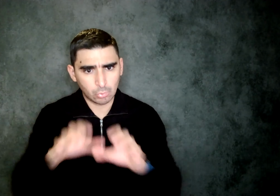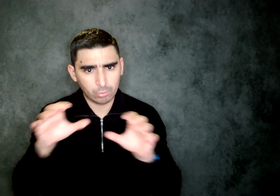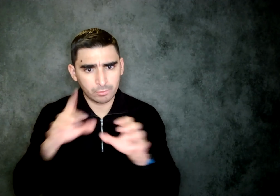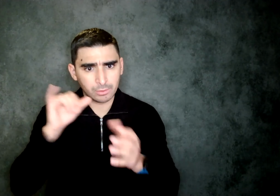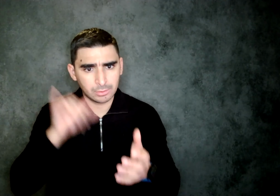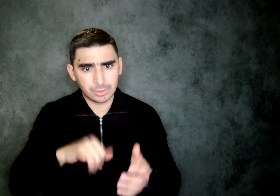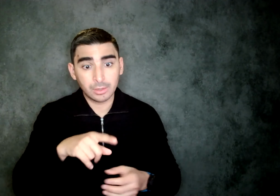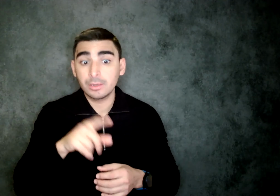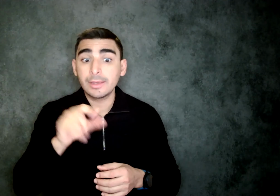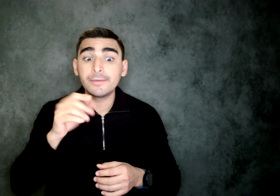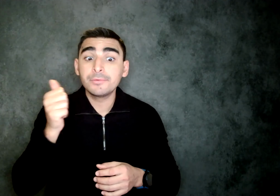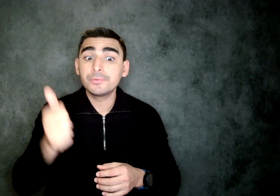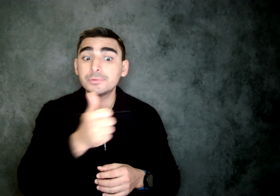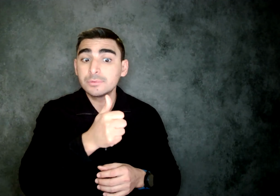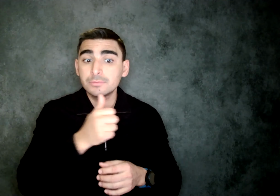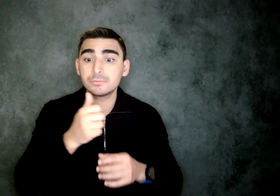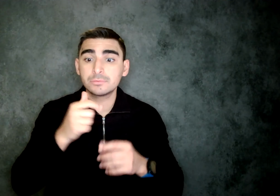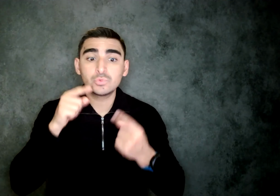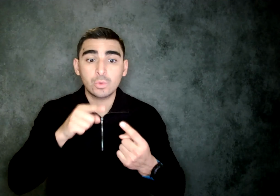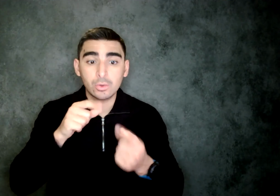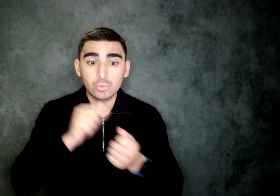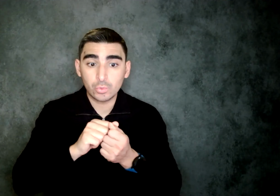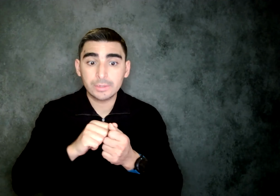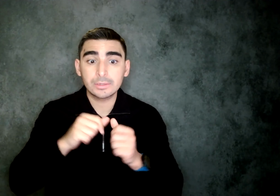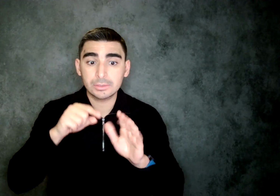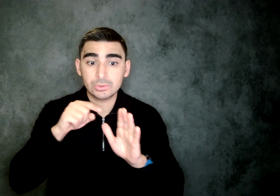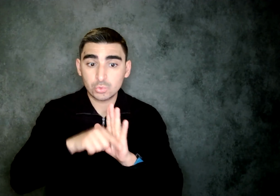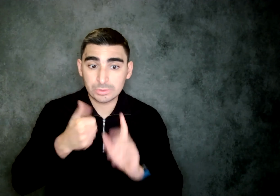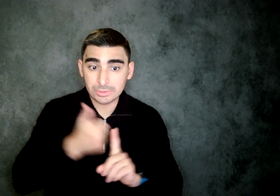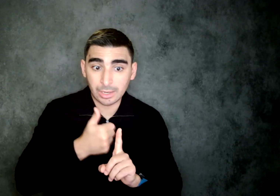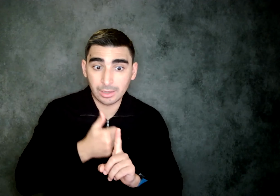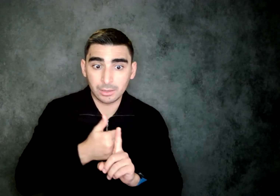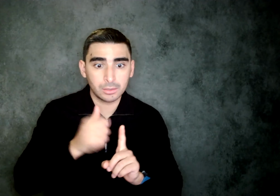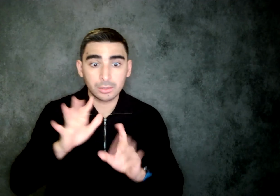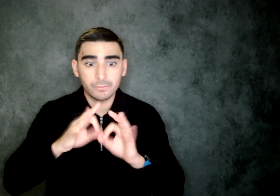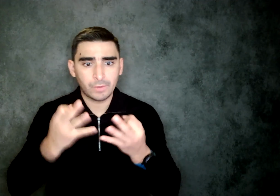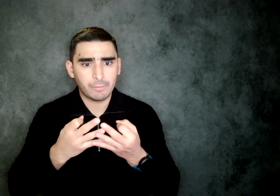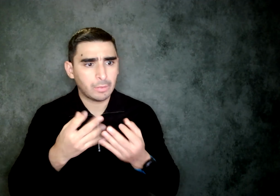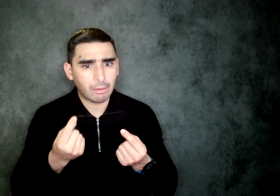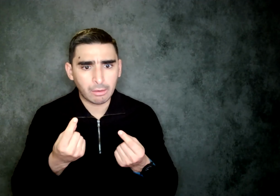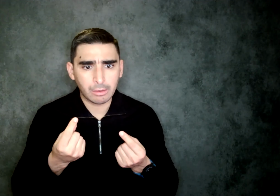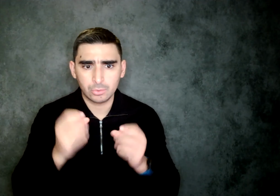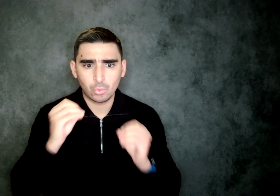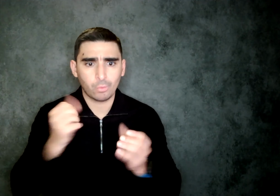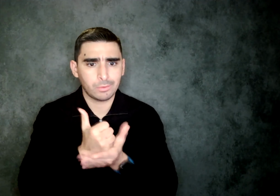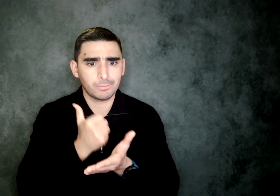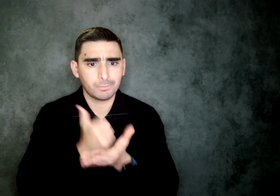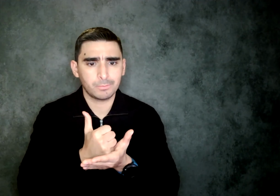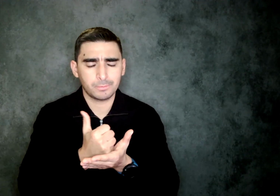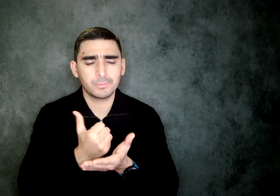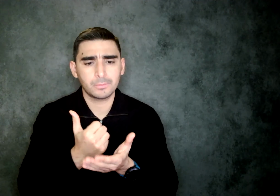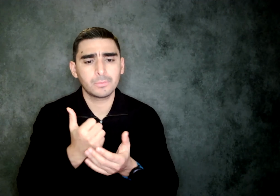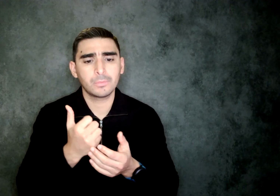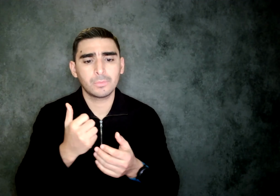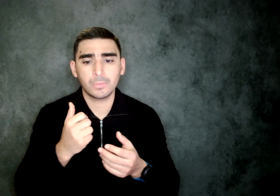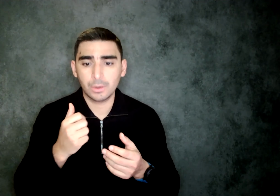people that are struggling with suicide and their families that are left behind, unfortunately, that don't have the help that they need either. And the other thing is, when